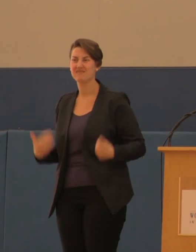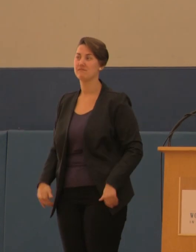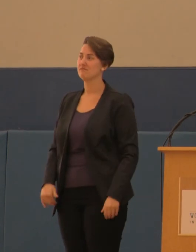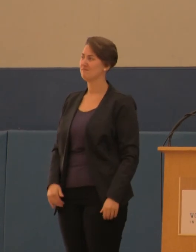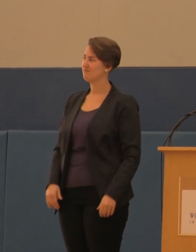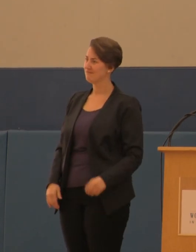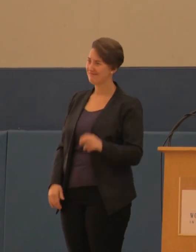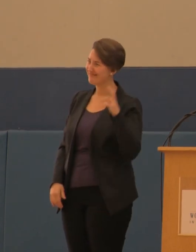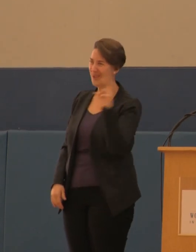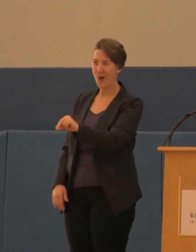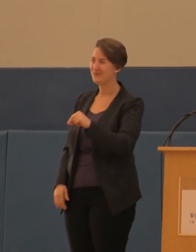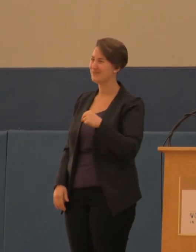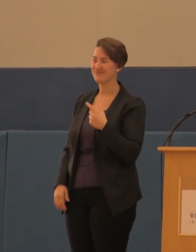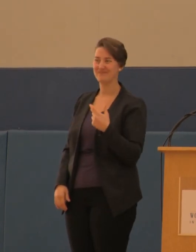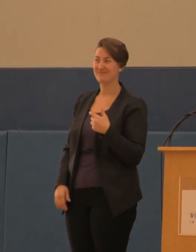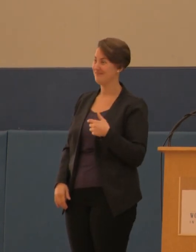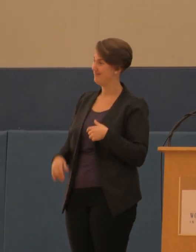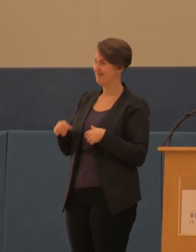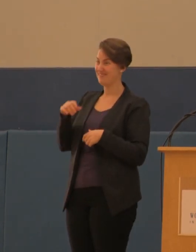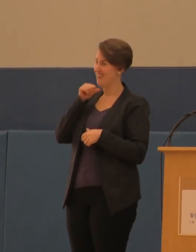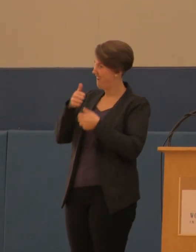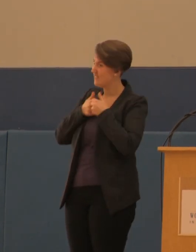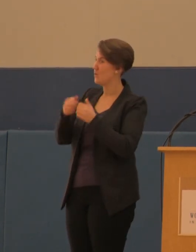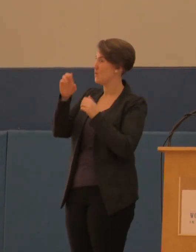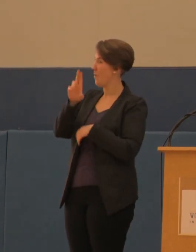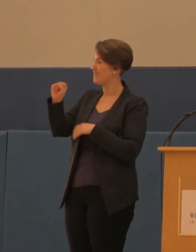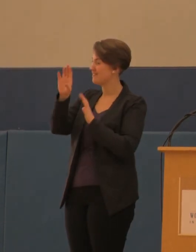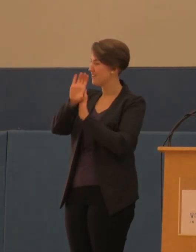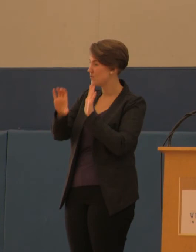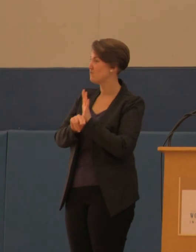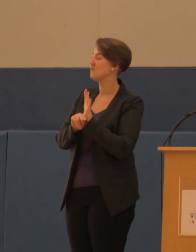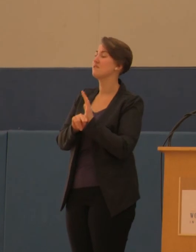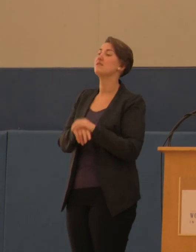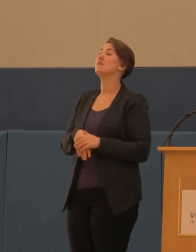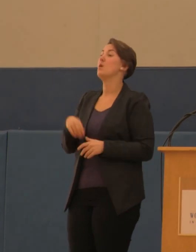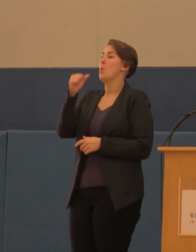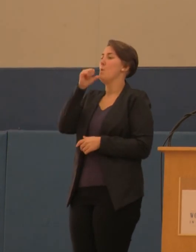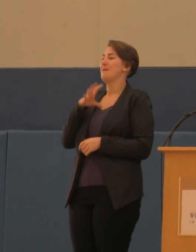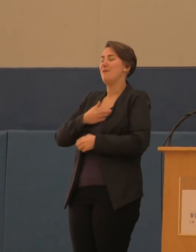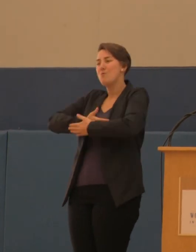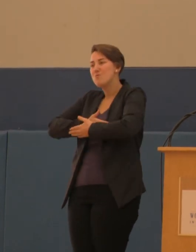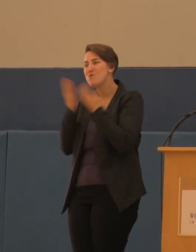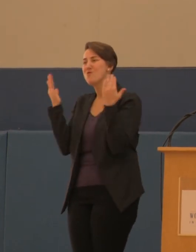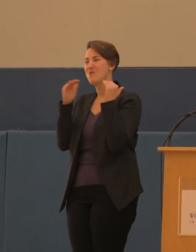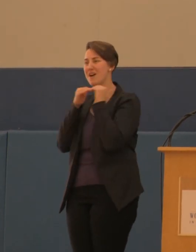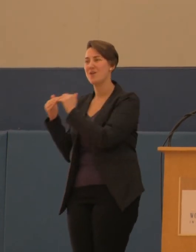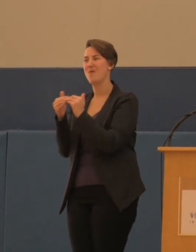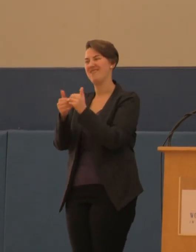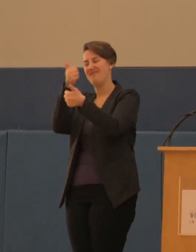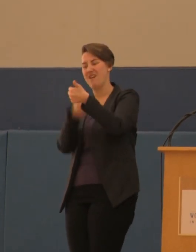nope, not according to the U.S. Constitution. Women have no equality under the